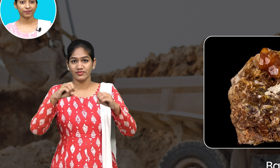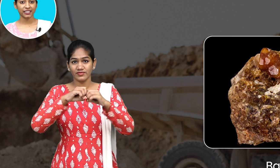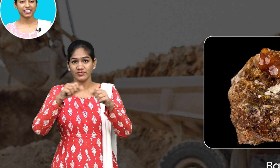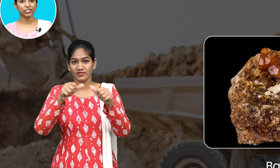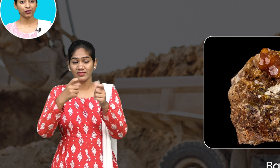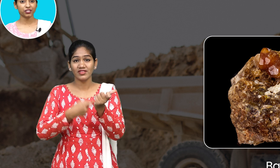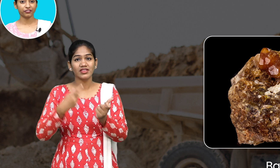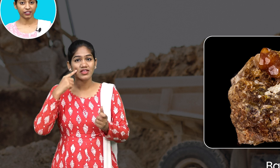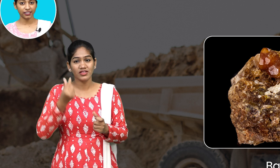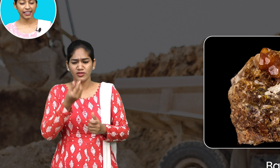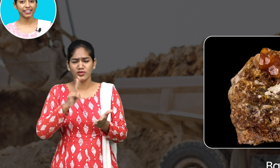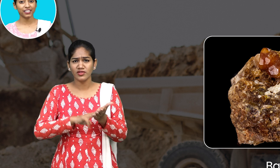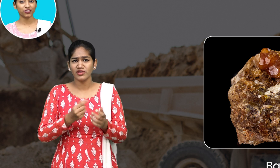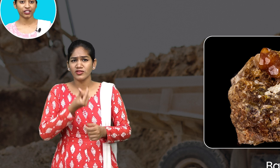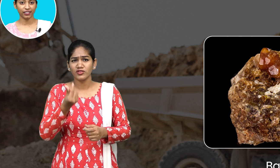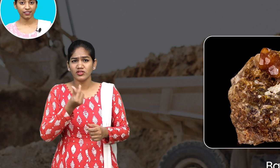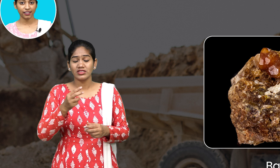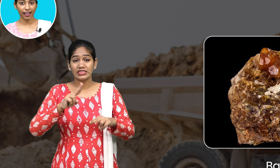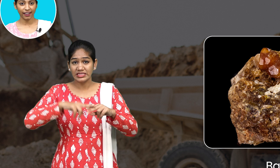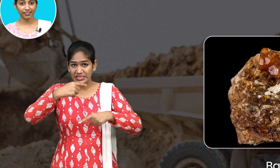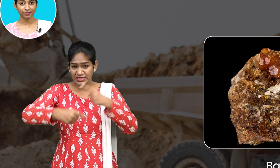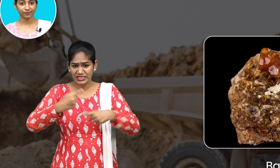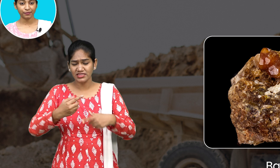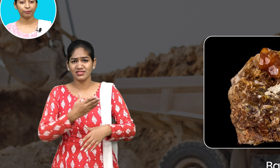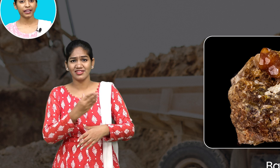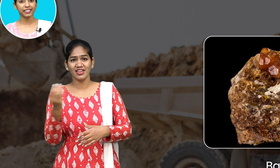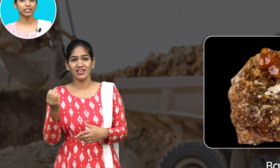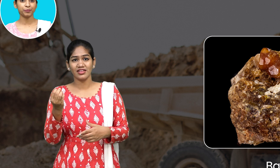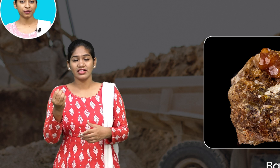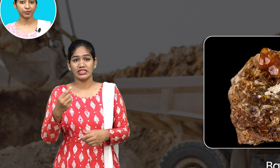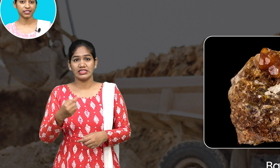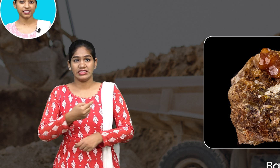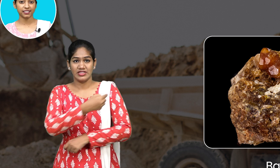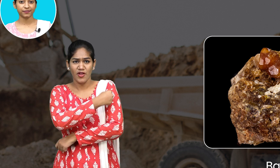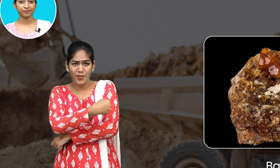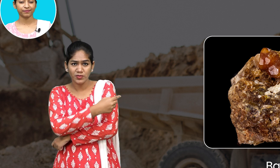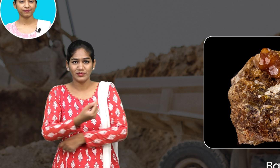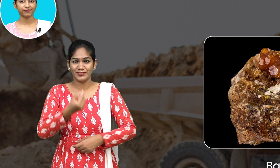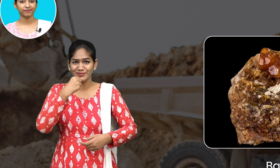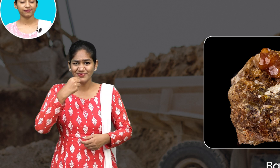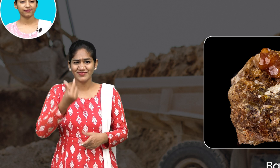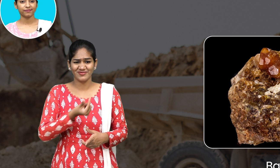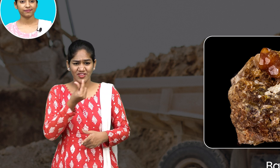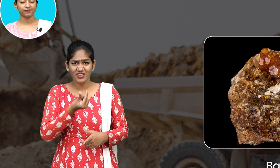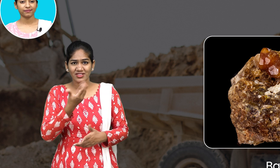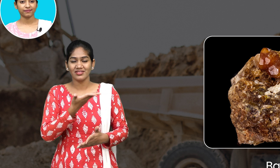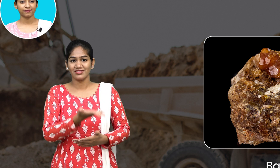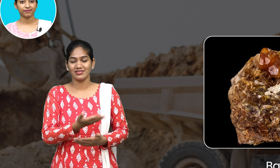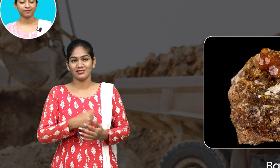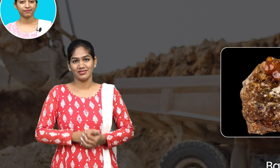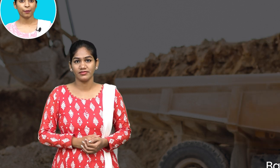Barium is used for industrial and medical purpose.